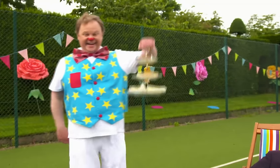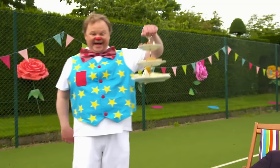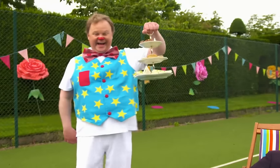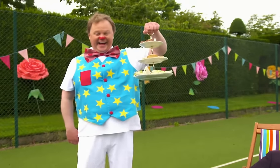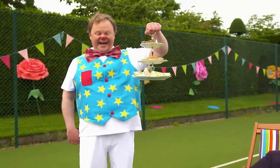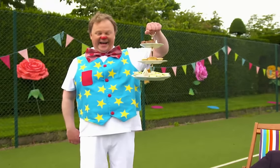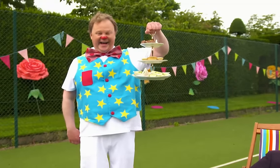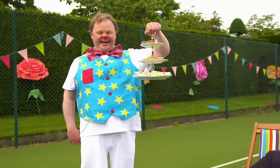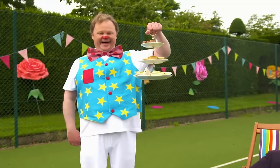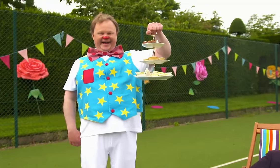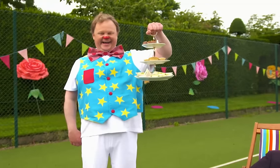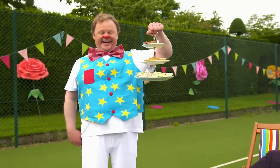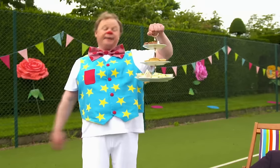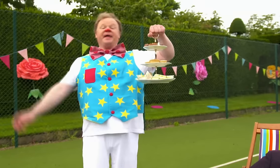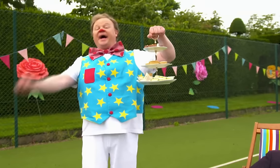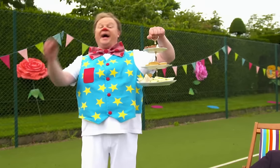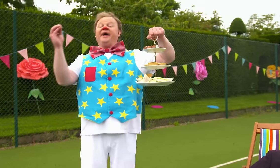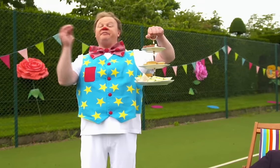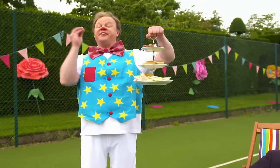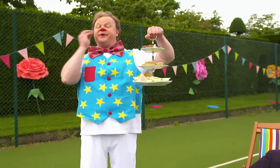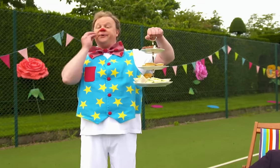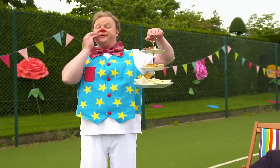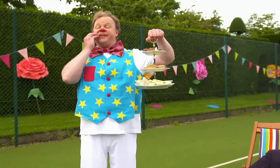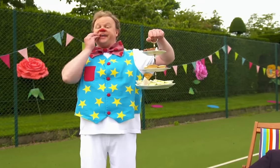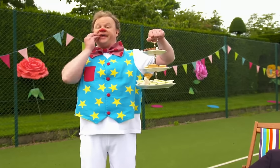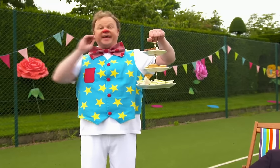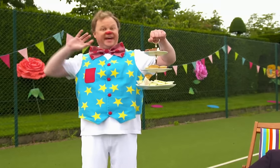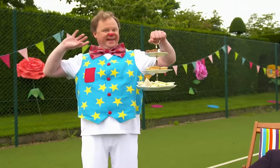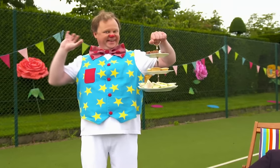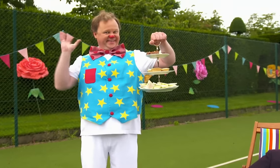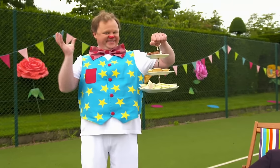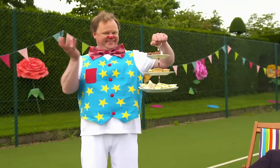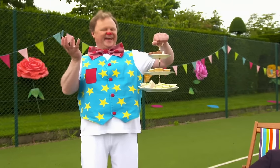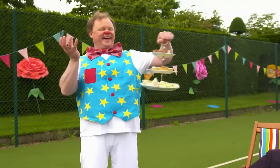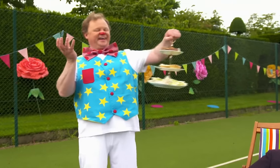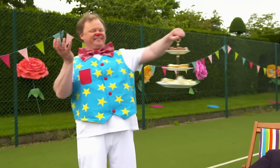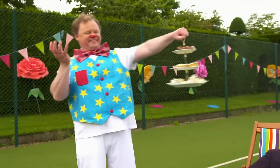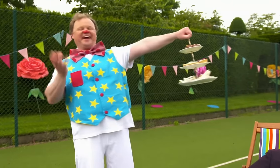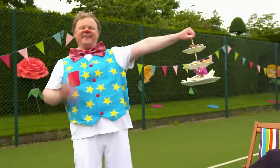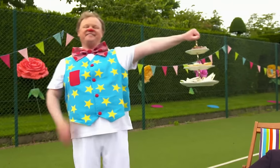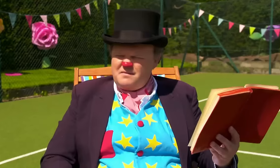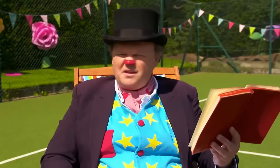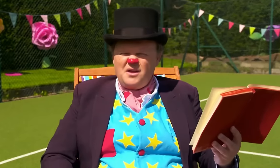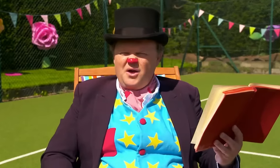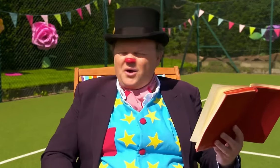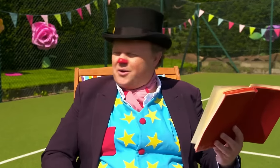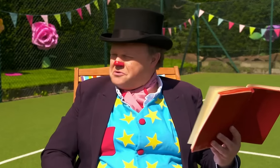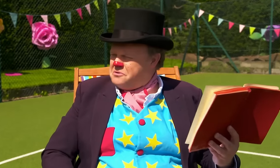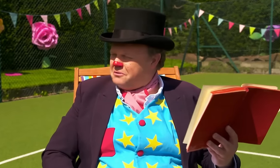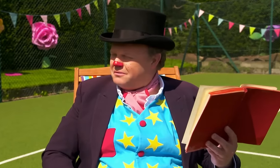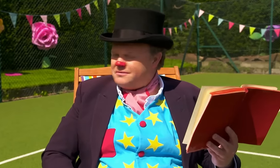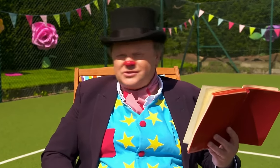Ta-da! Afternoon tea is served. Oh.